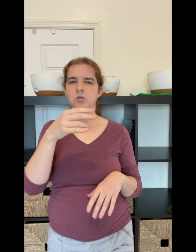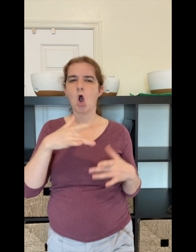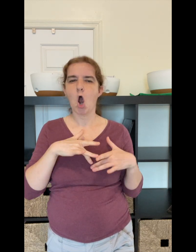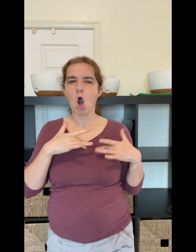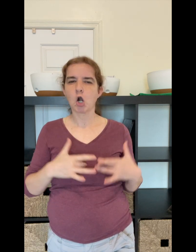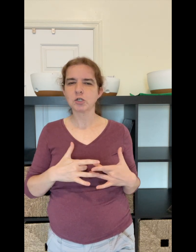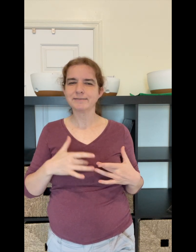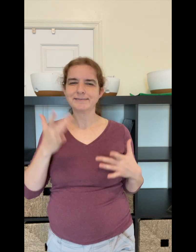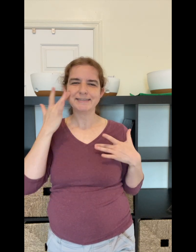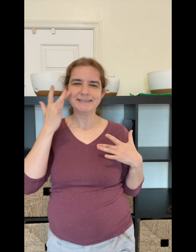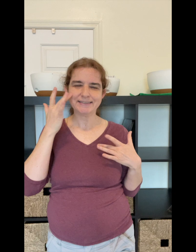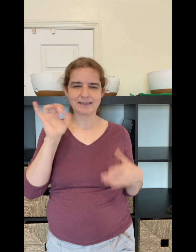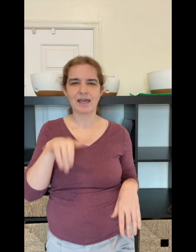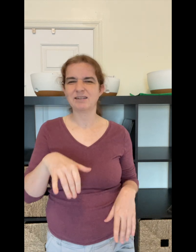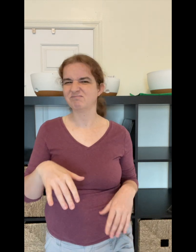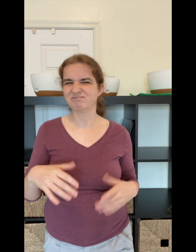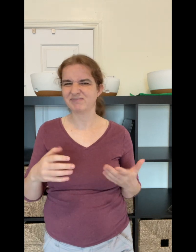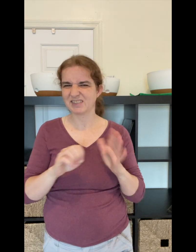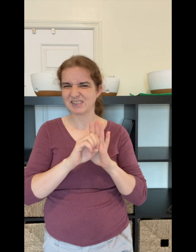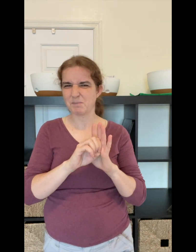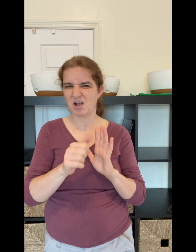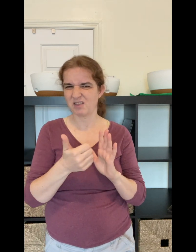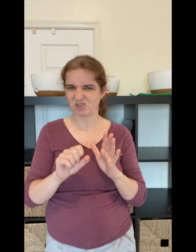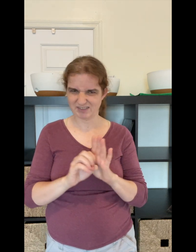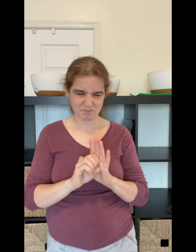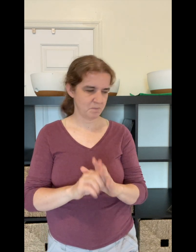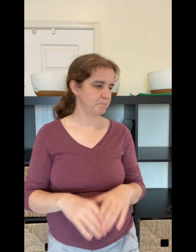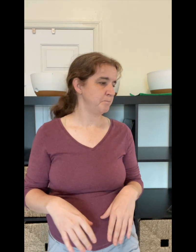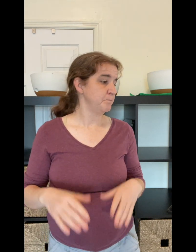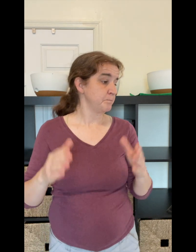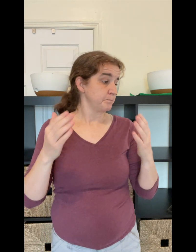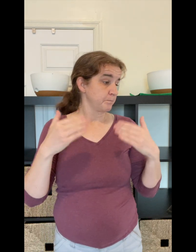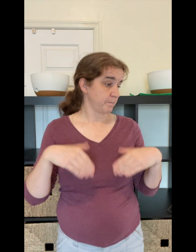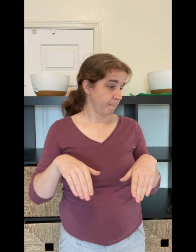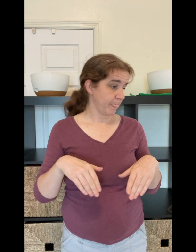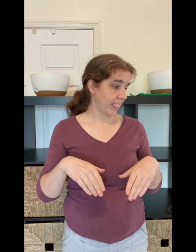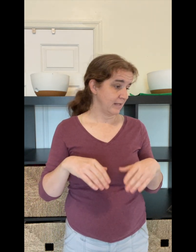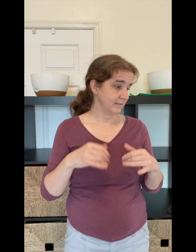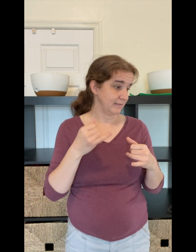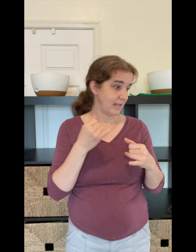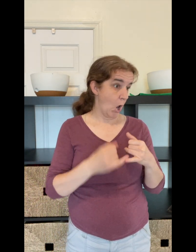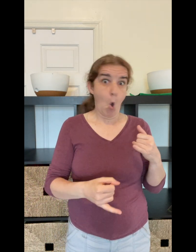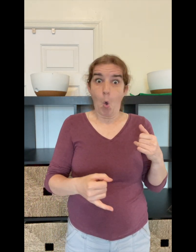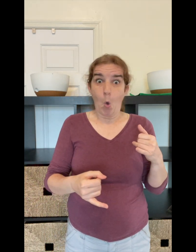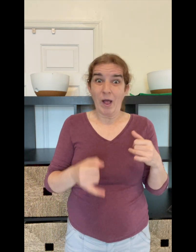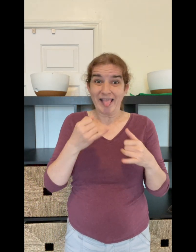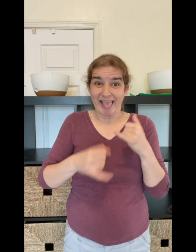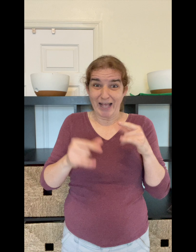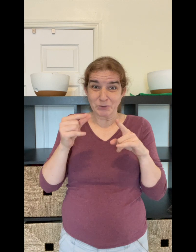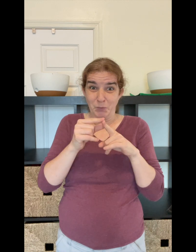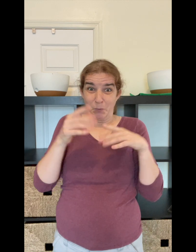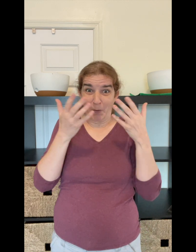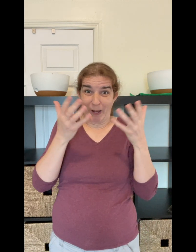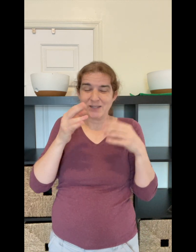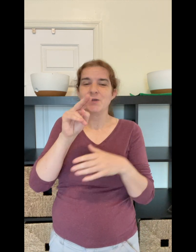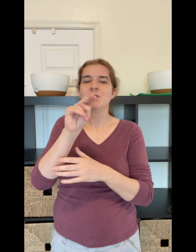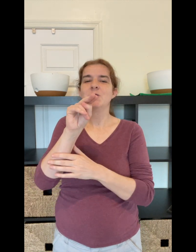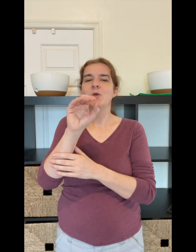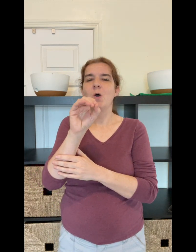coronary heart disease. That's another example. Okay, last term. Oh,